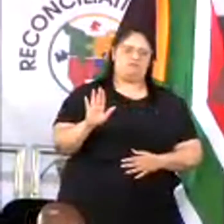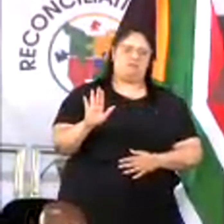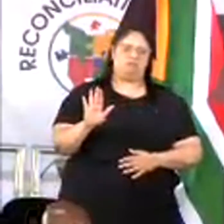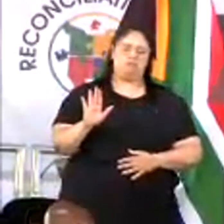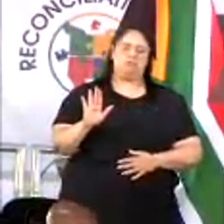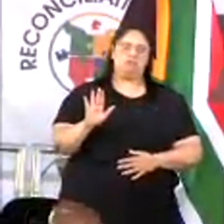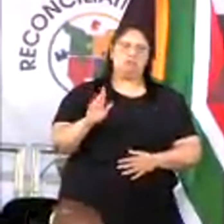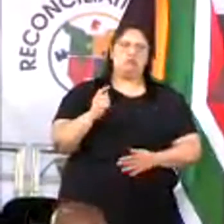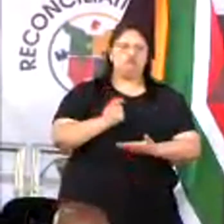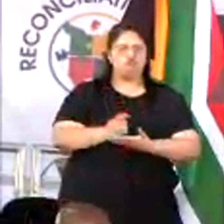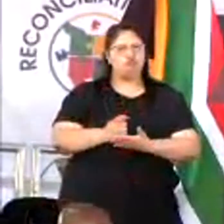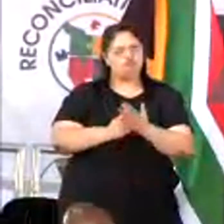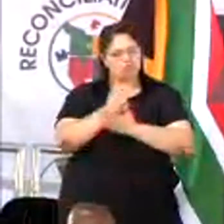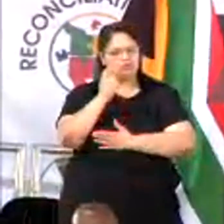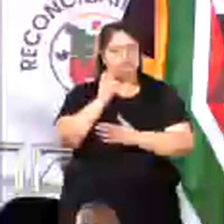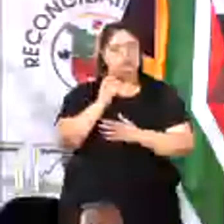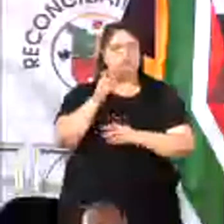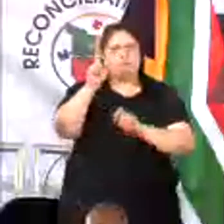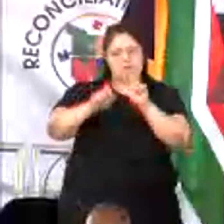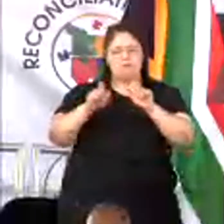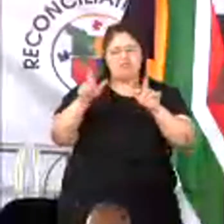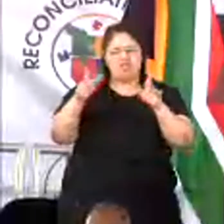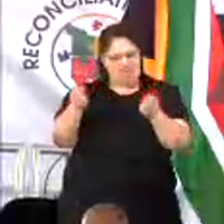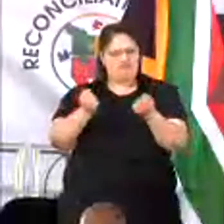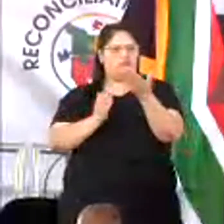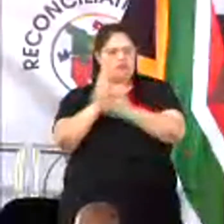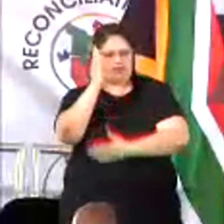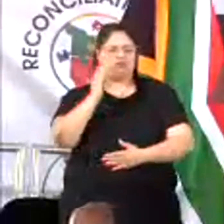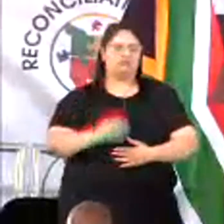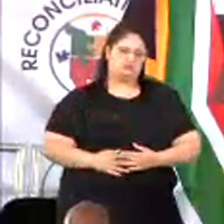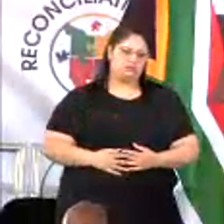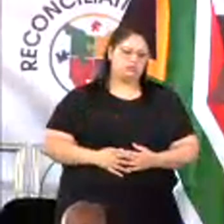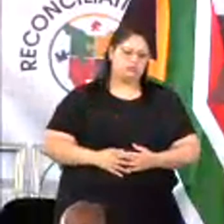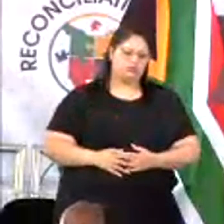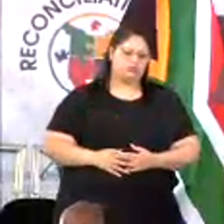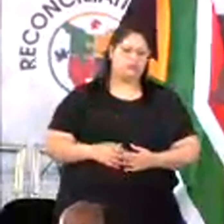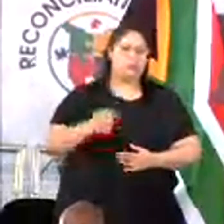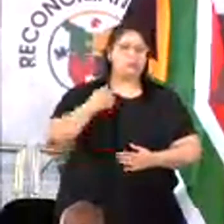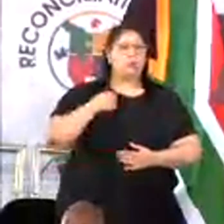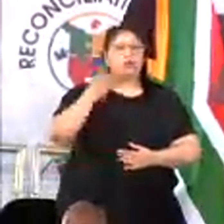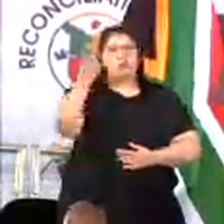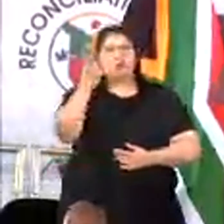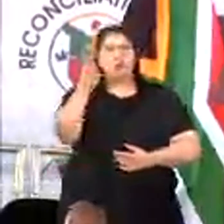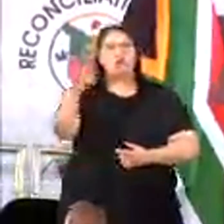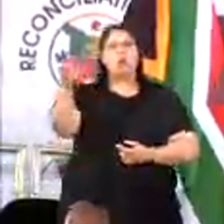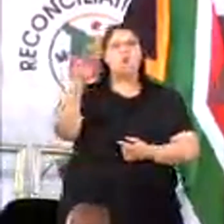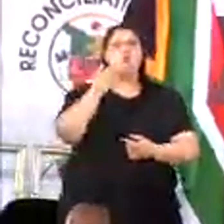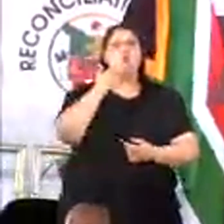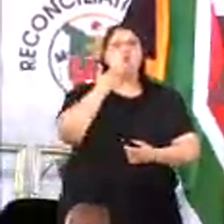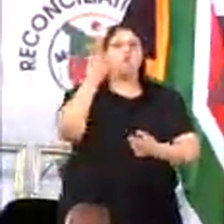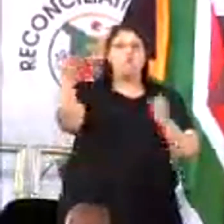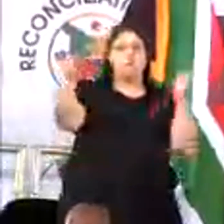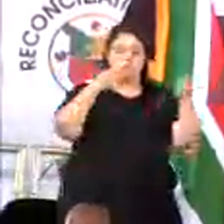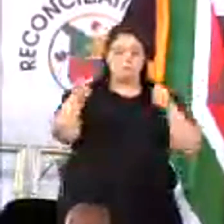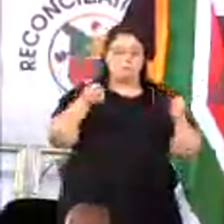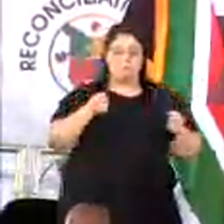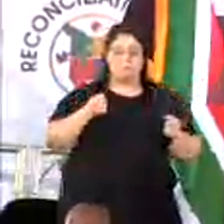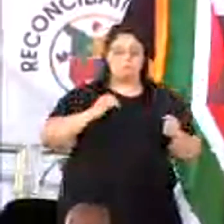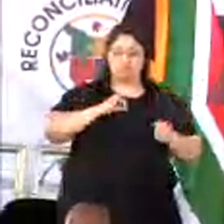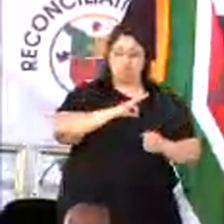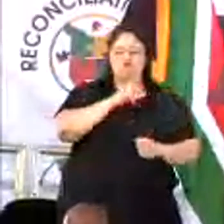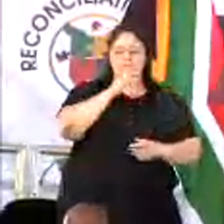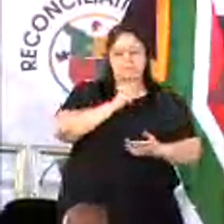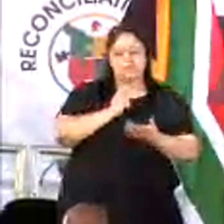be treated as people who have rights. We call on employers to treat